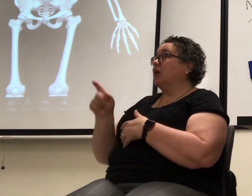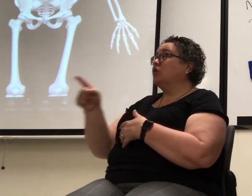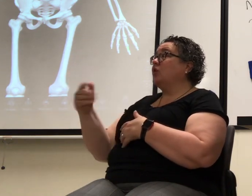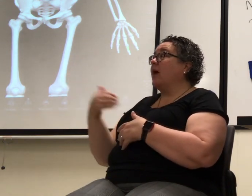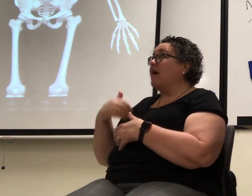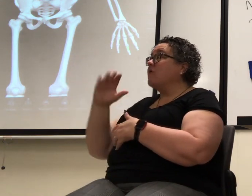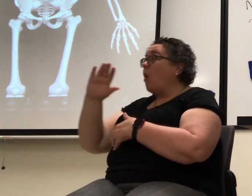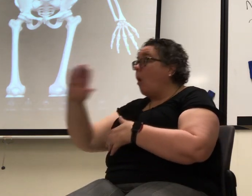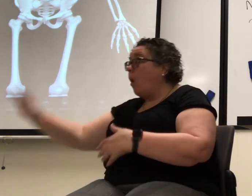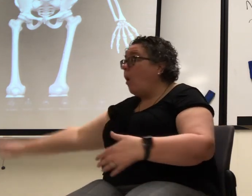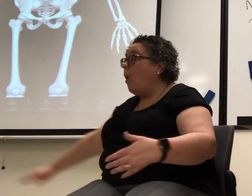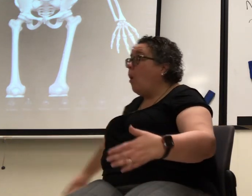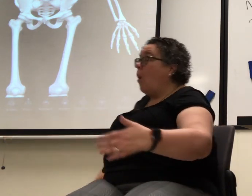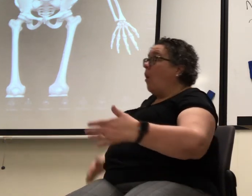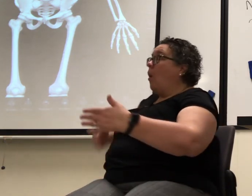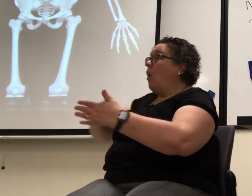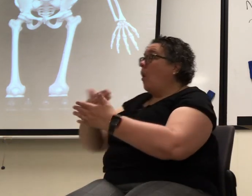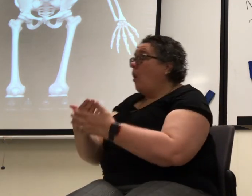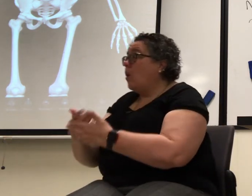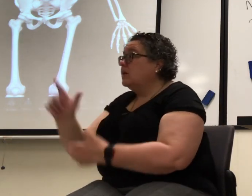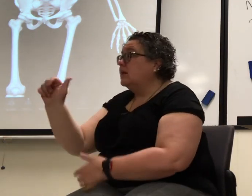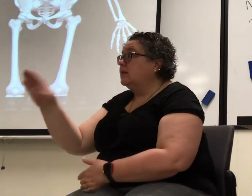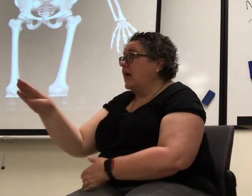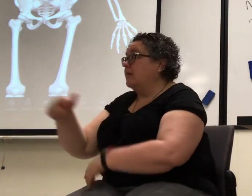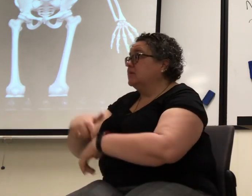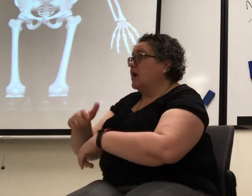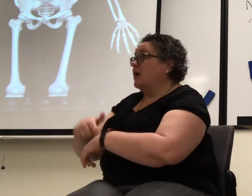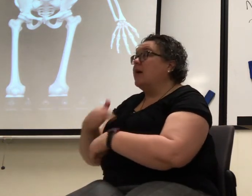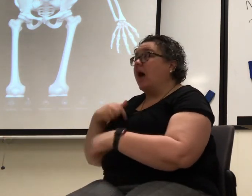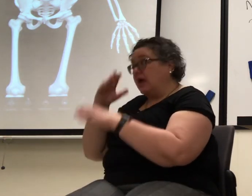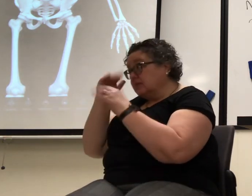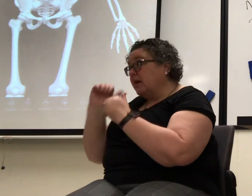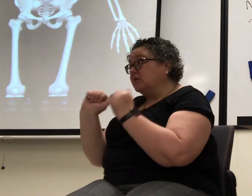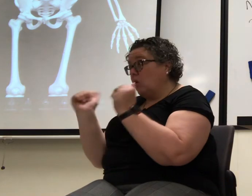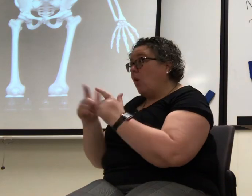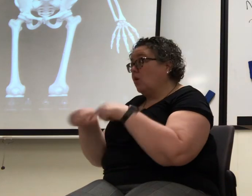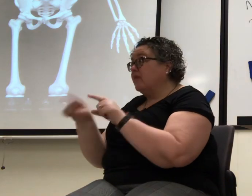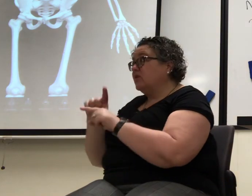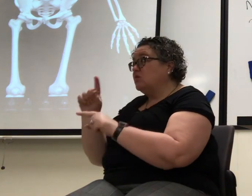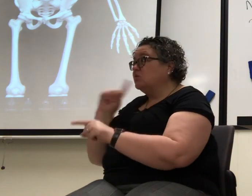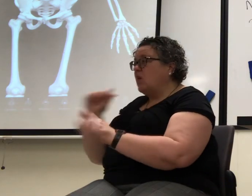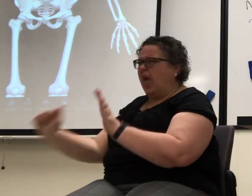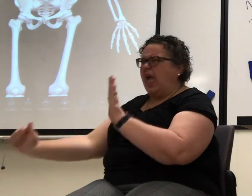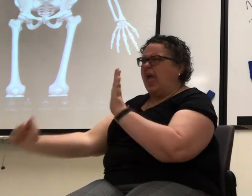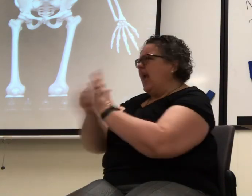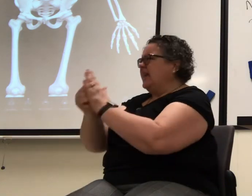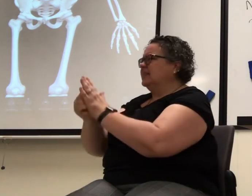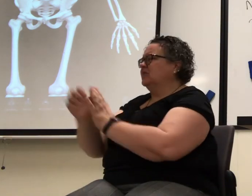all lab time, because I expect everyone to ace that lab quiz on Wednesday. All right.